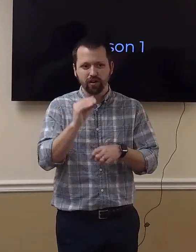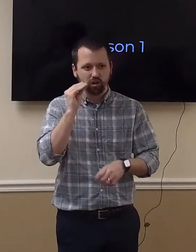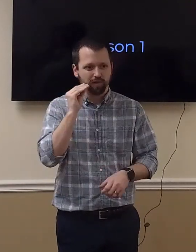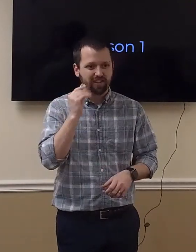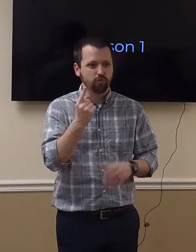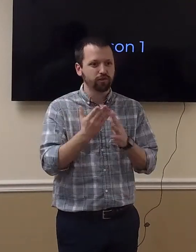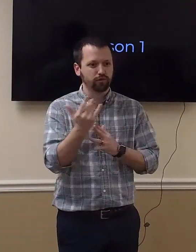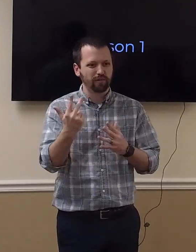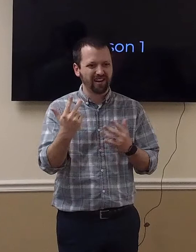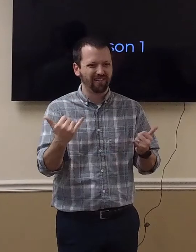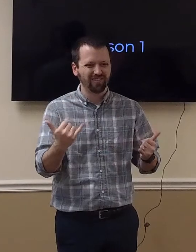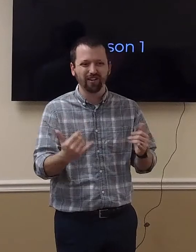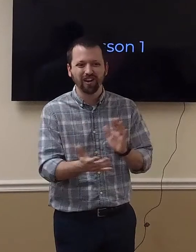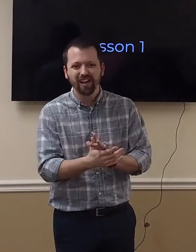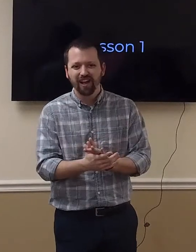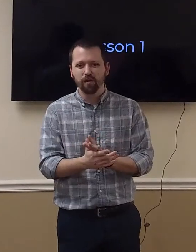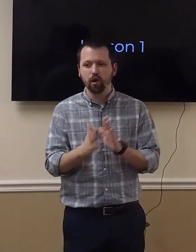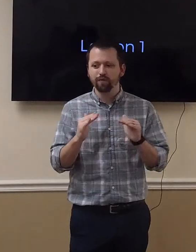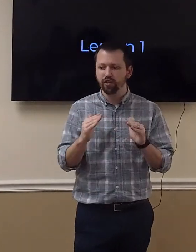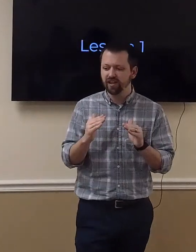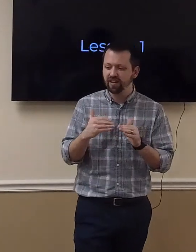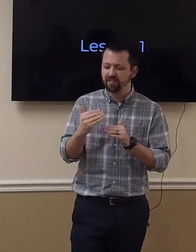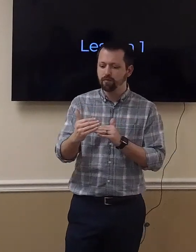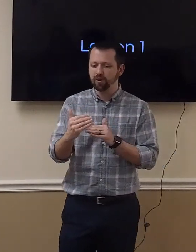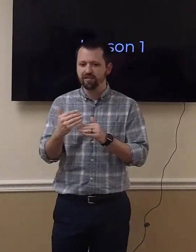at home, at least 1 through 3 right now. So, hopefully in the next couple weeks I'll